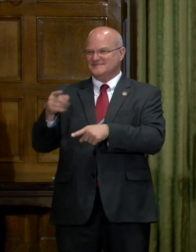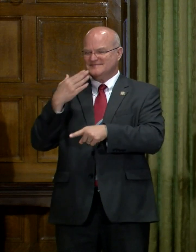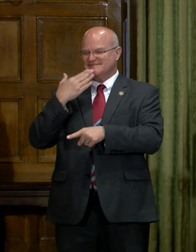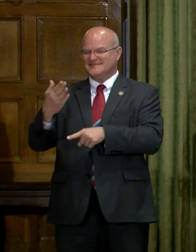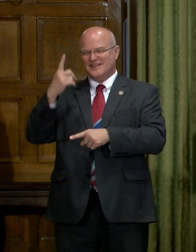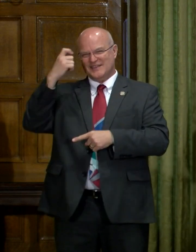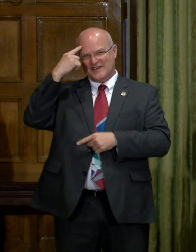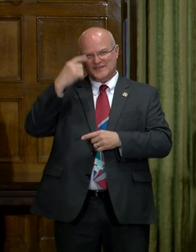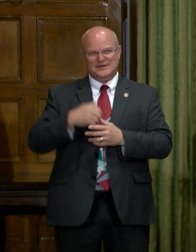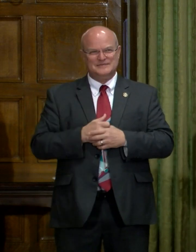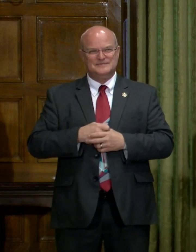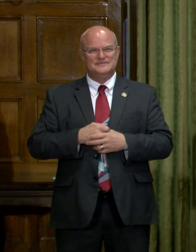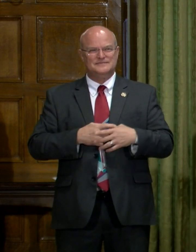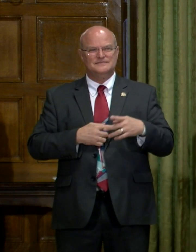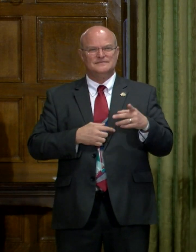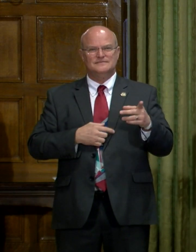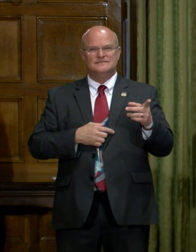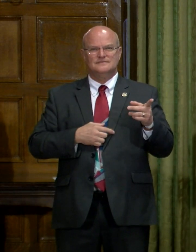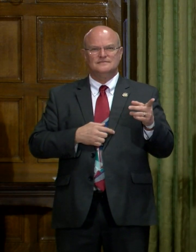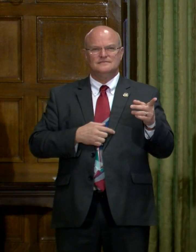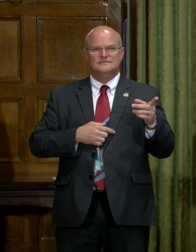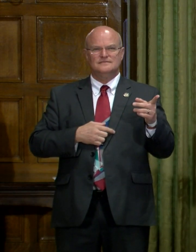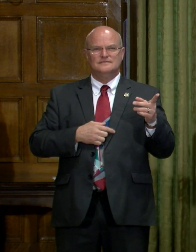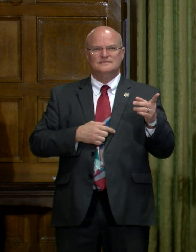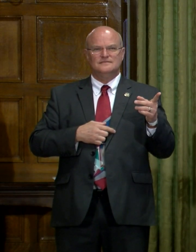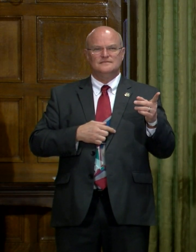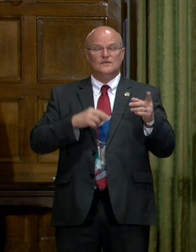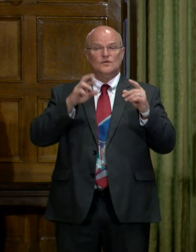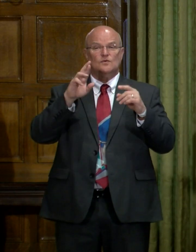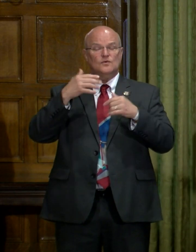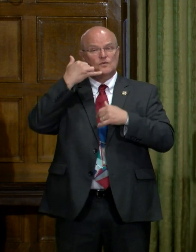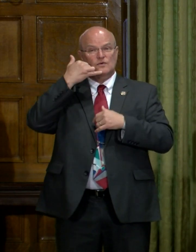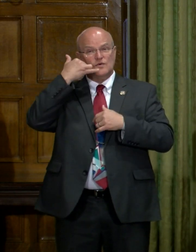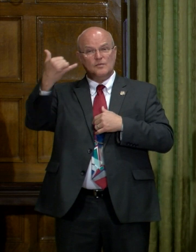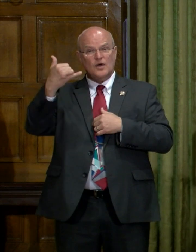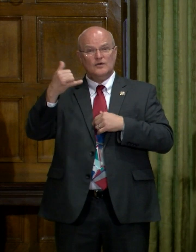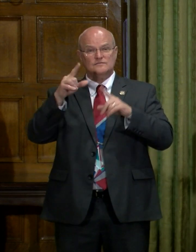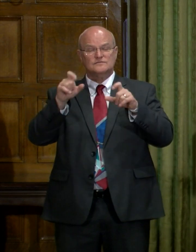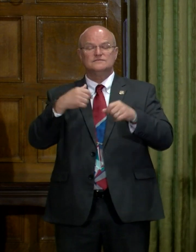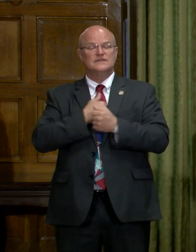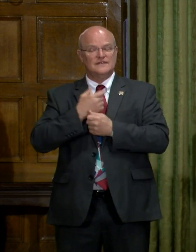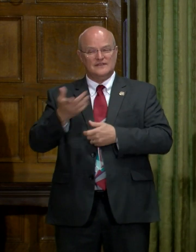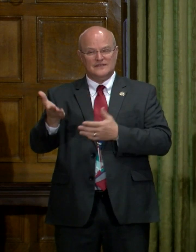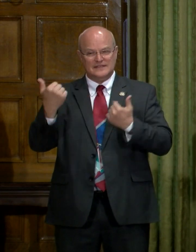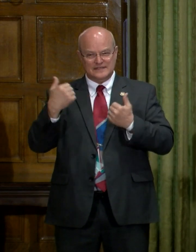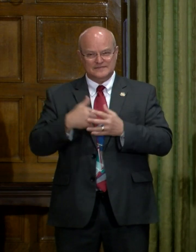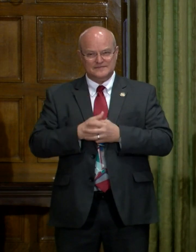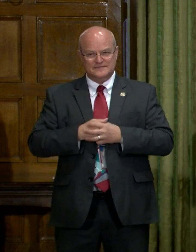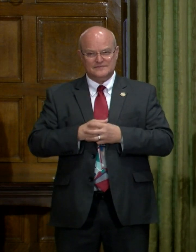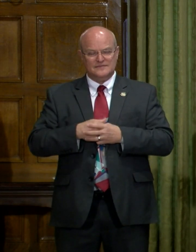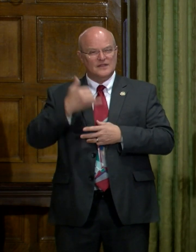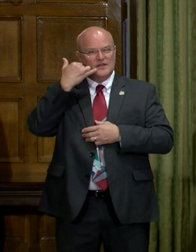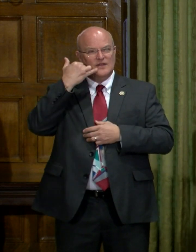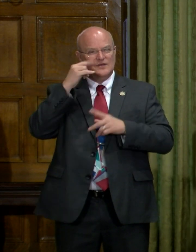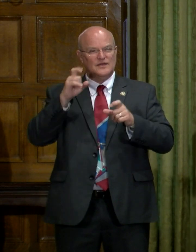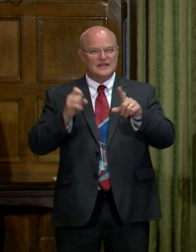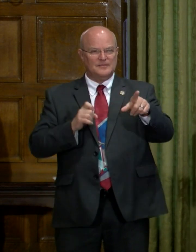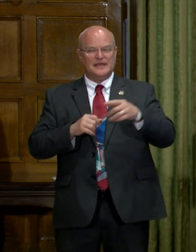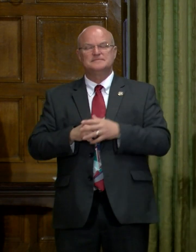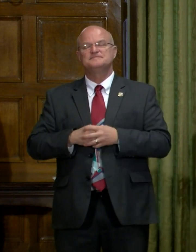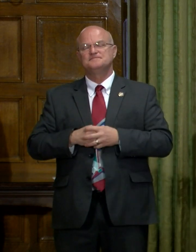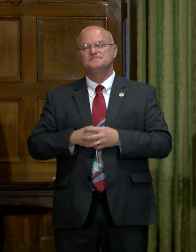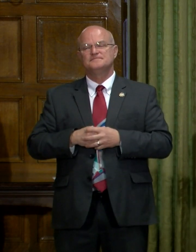appreciate that. We do have a remote question. Is it possible to ask one? We'd love to hear from you. Let's take a remote question. We'll come